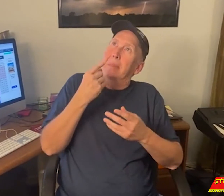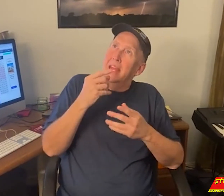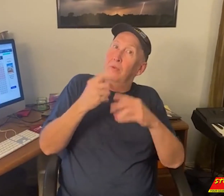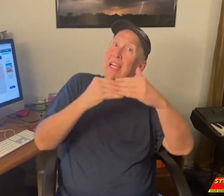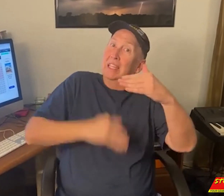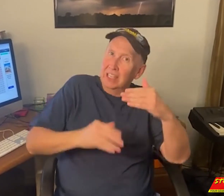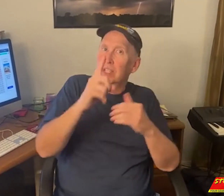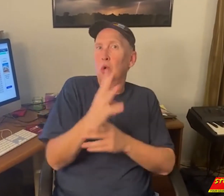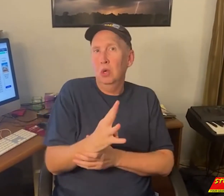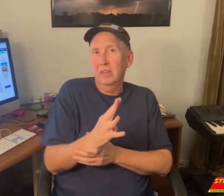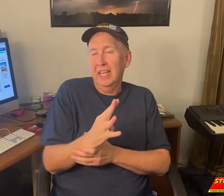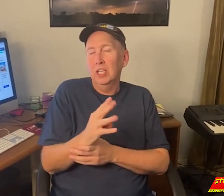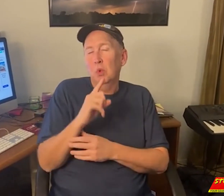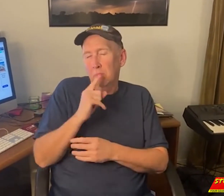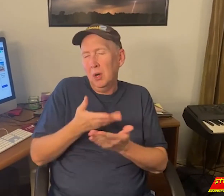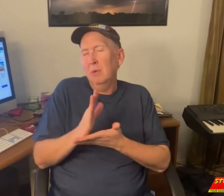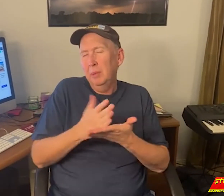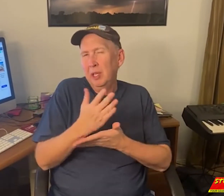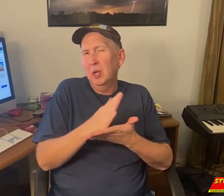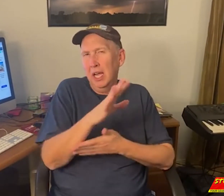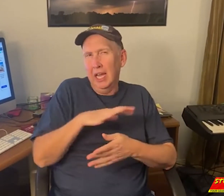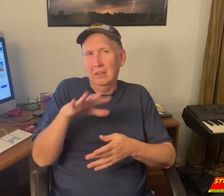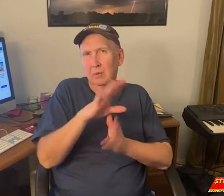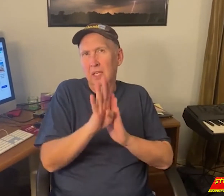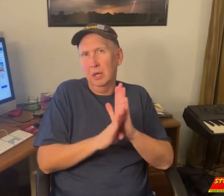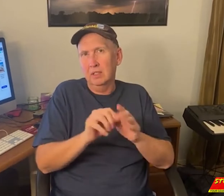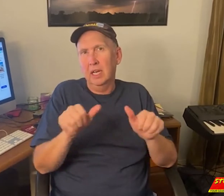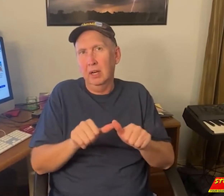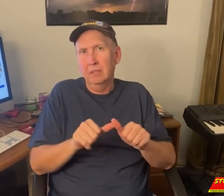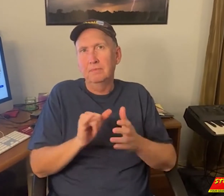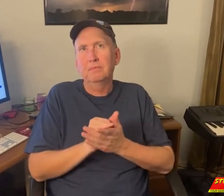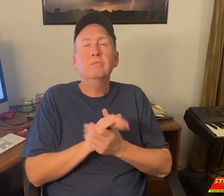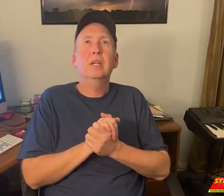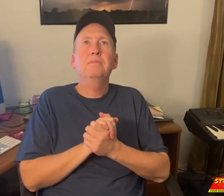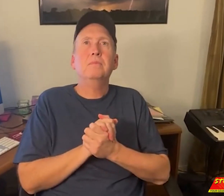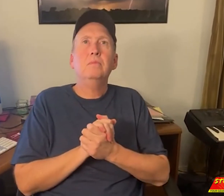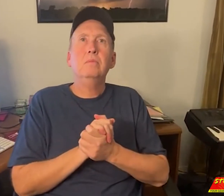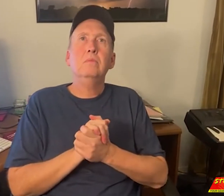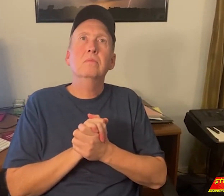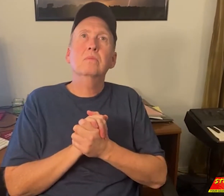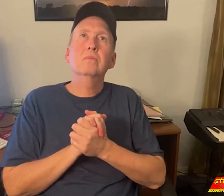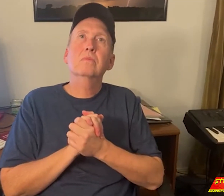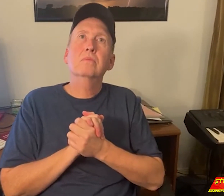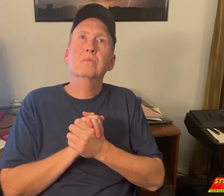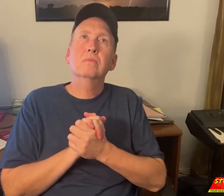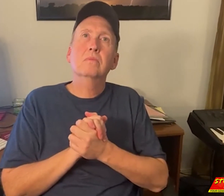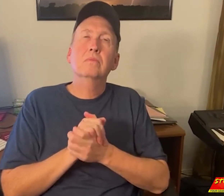if we get less than a quarter of an inch, we'll probably be okay around the Branson area. Let's talk a little bit about the difference between freezing rain and sleet.